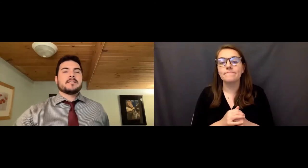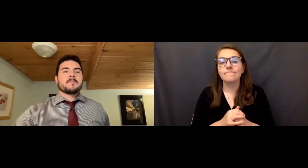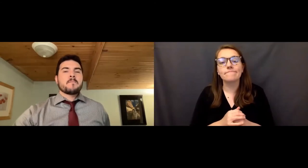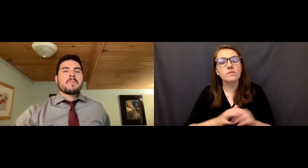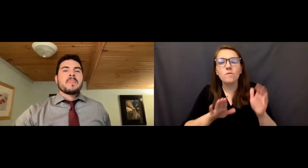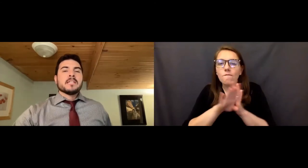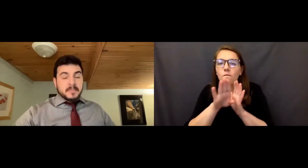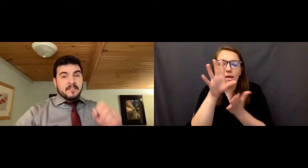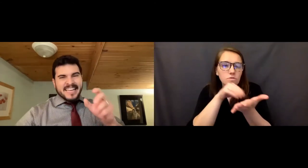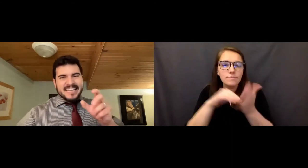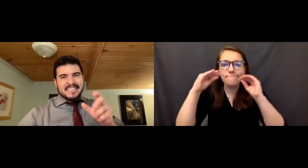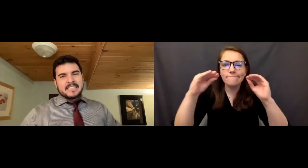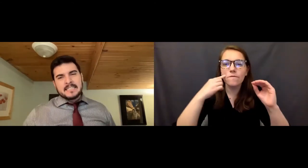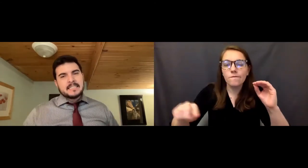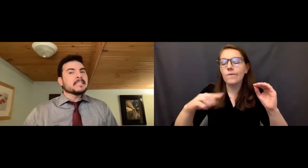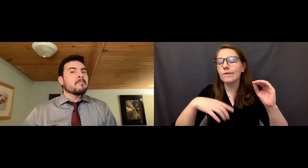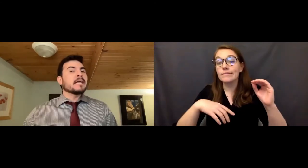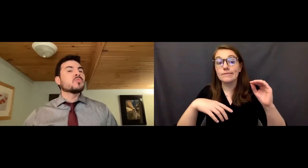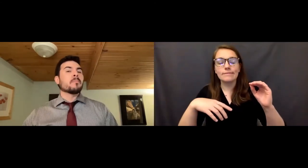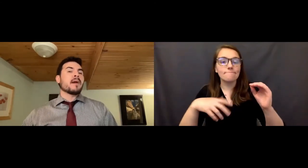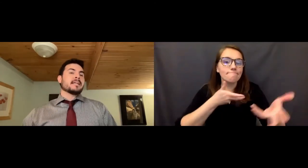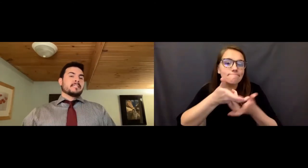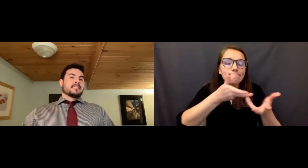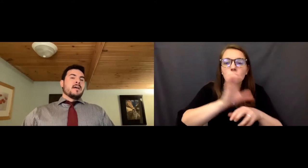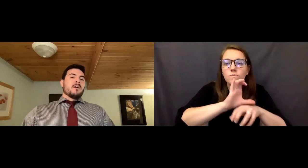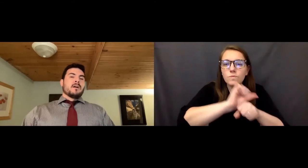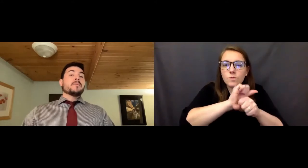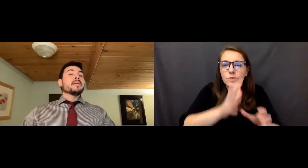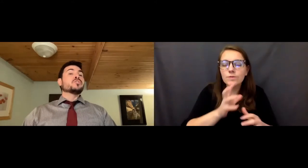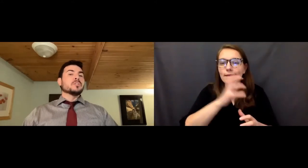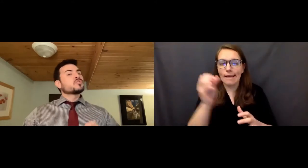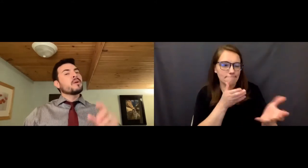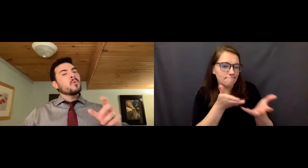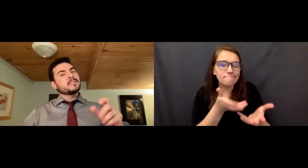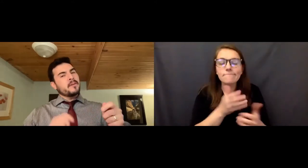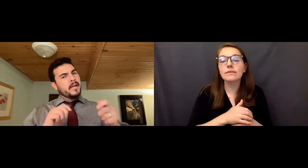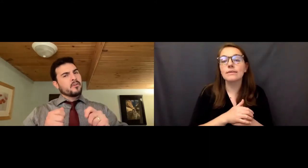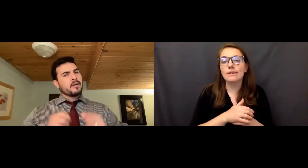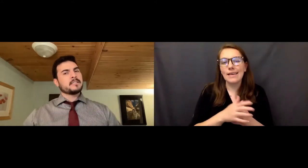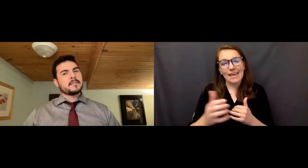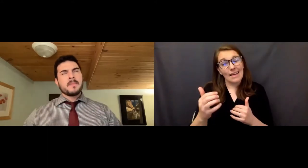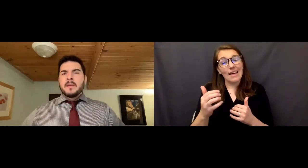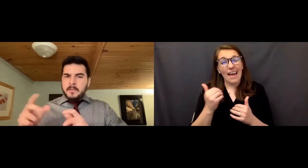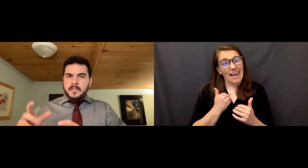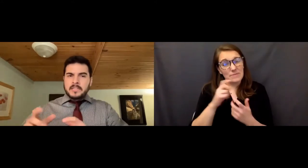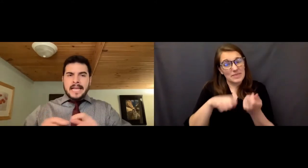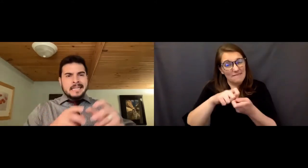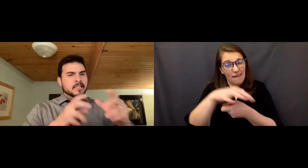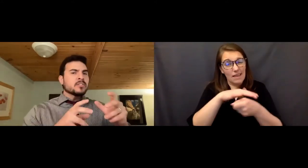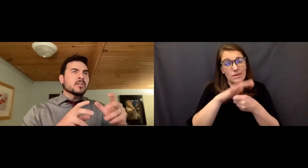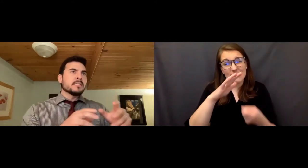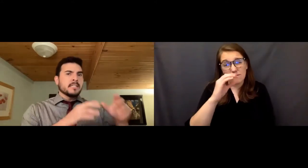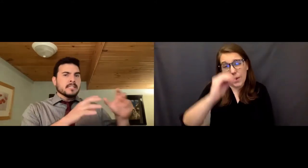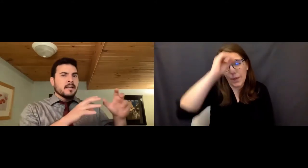ministers. Specifically, inconsistencies in pastoral practice are attributed to discrete points of ignorance,